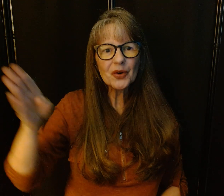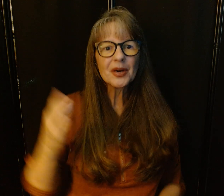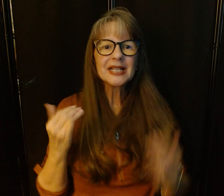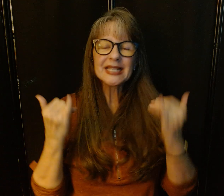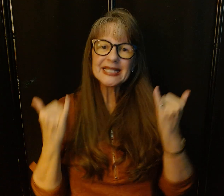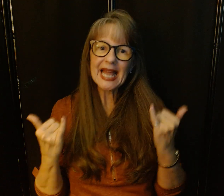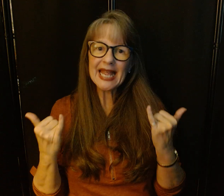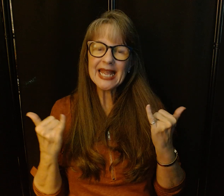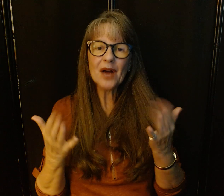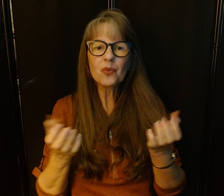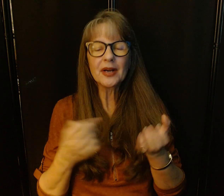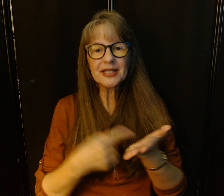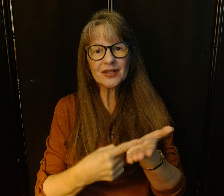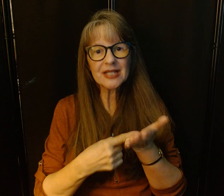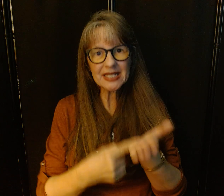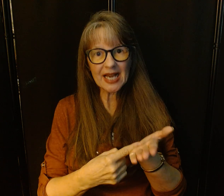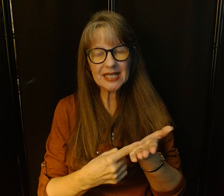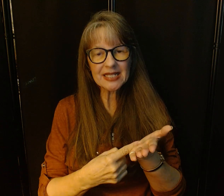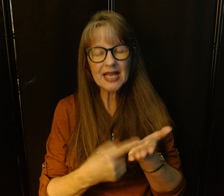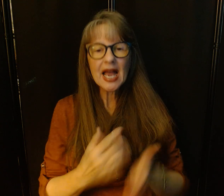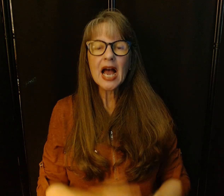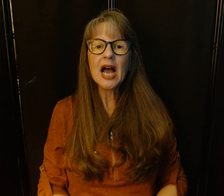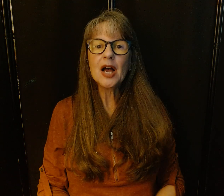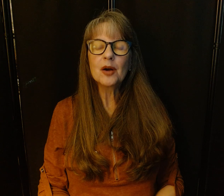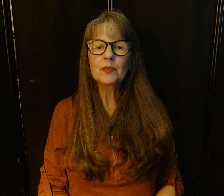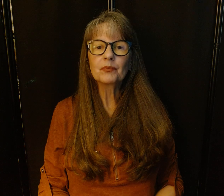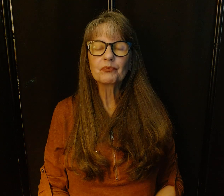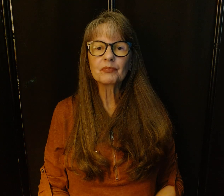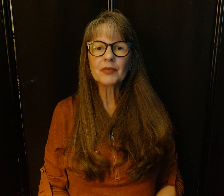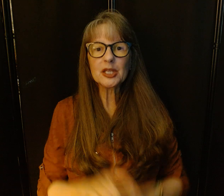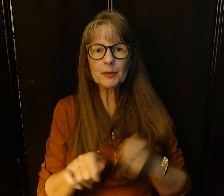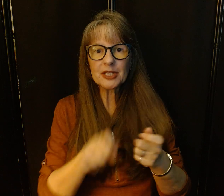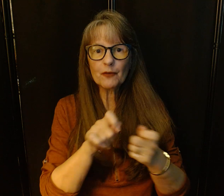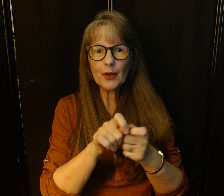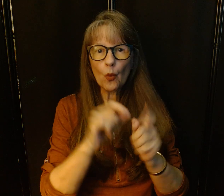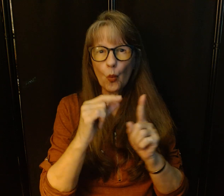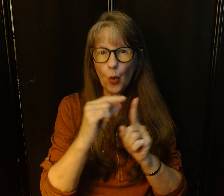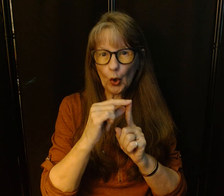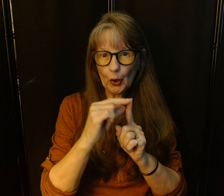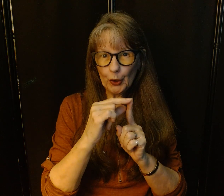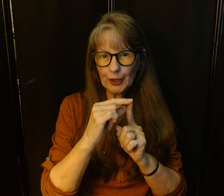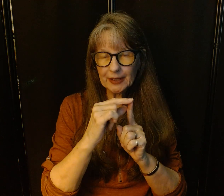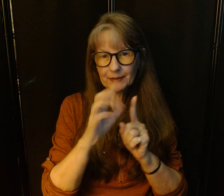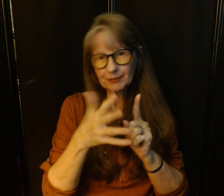So today I wanted to discuss a specific word,